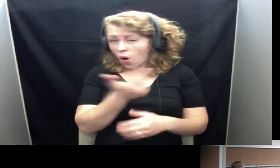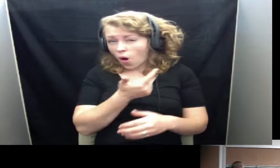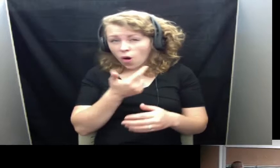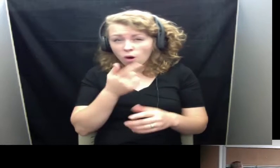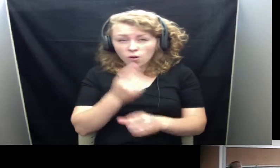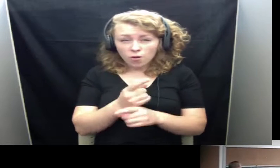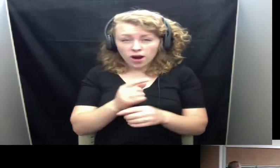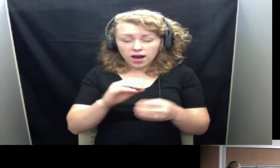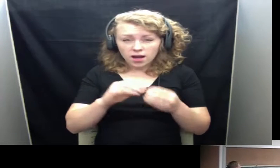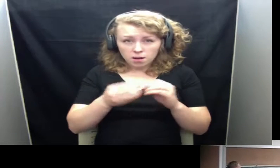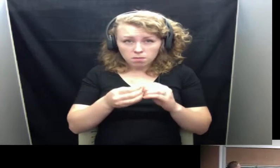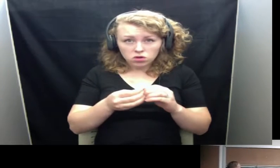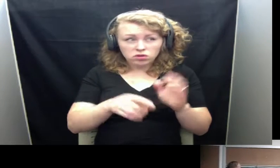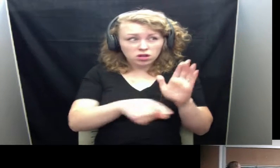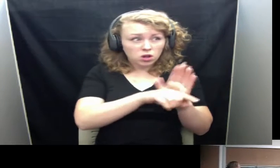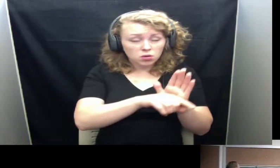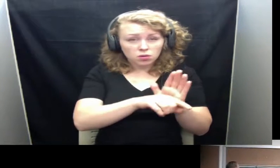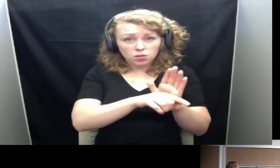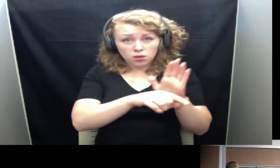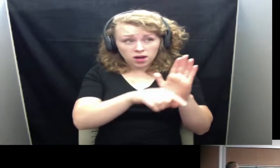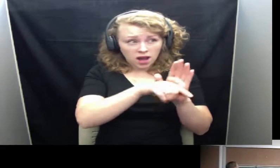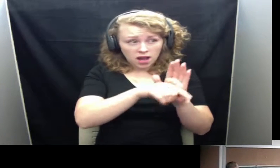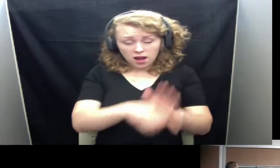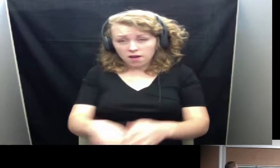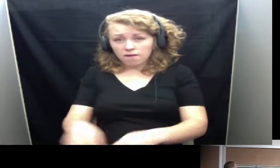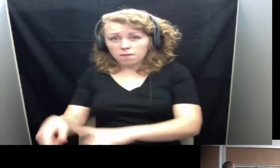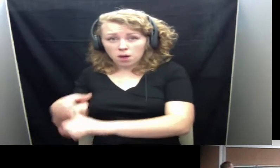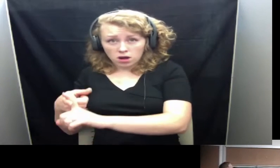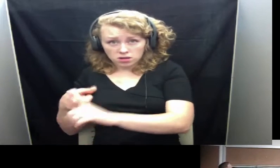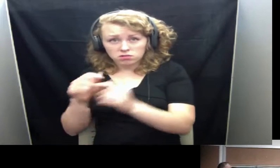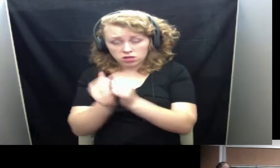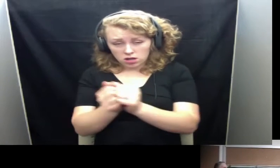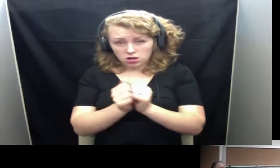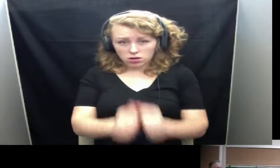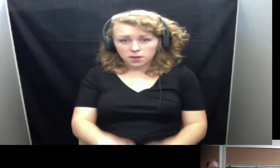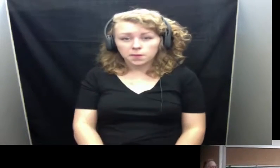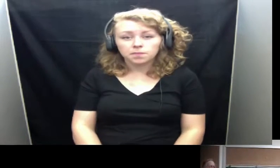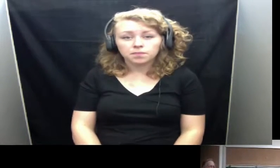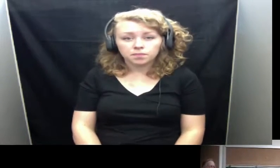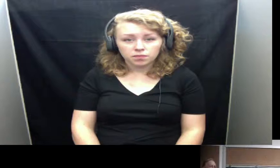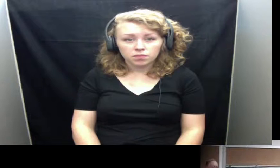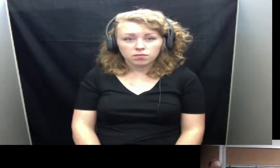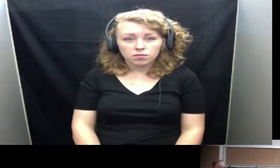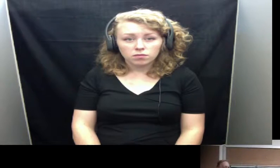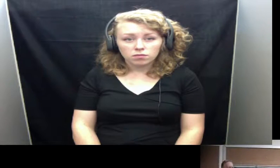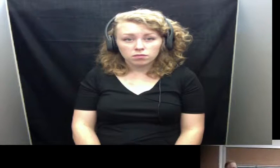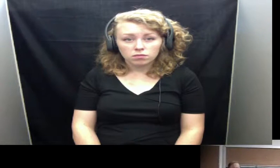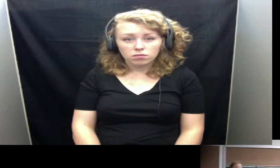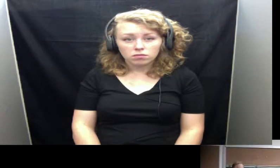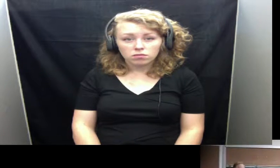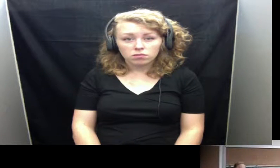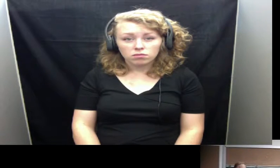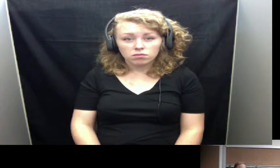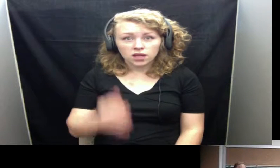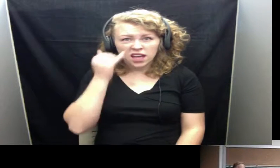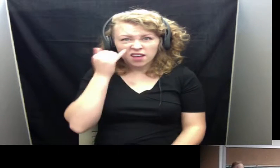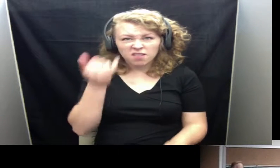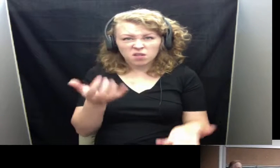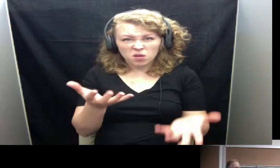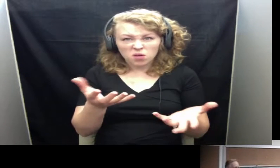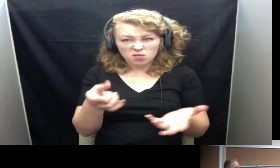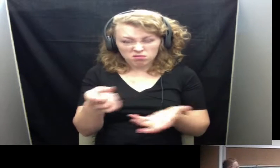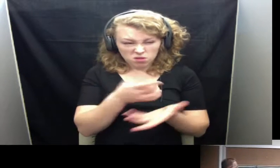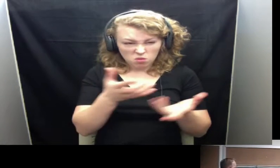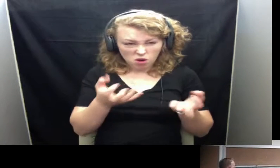instance, I would find it over there, and even though we don't have them all listed, they are there by just moving my unit around the appropriate number of